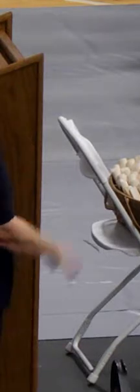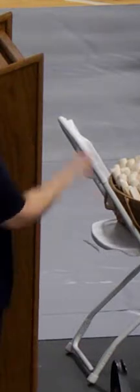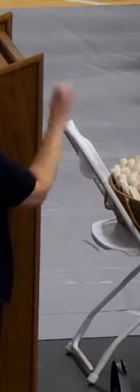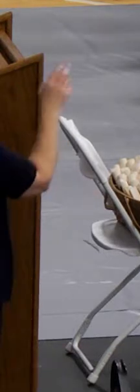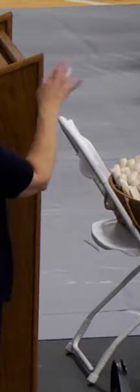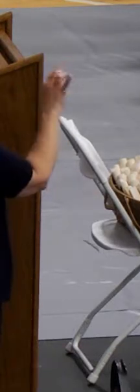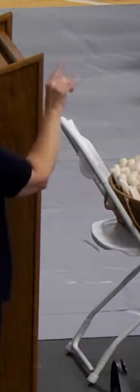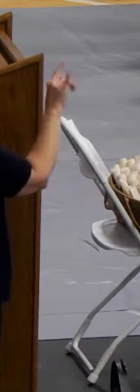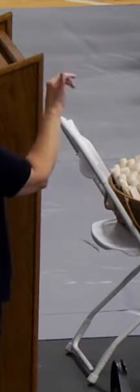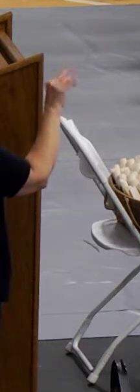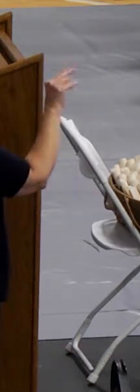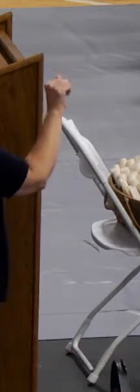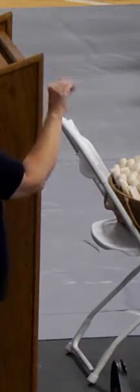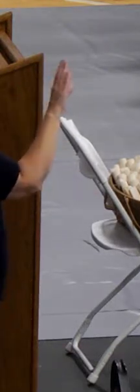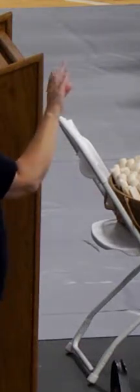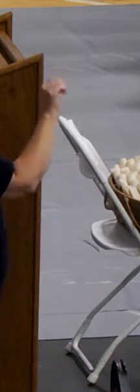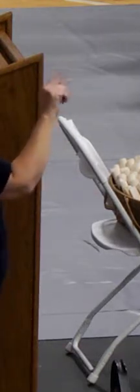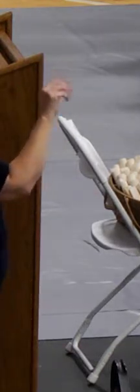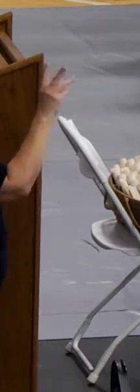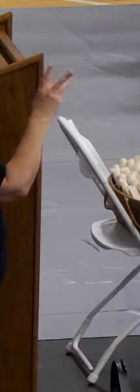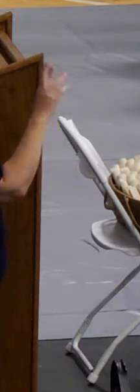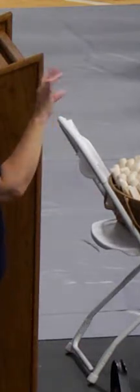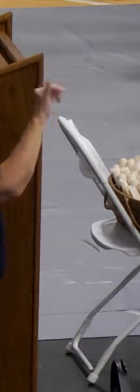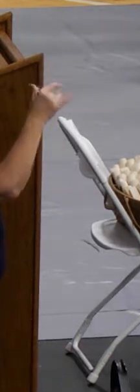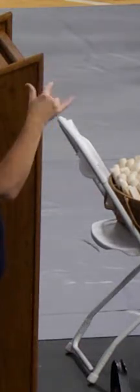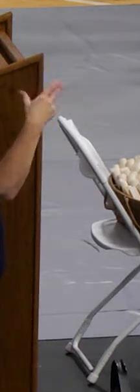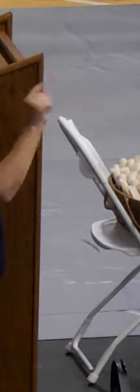Christina Boatwright.